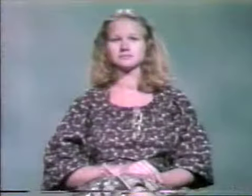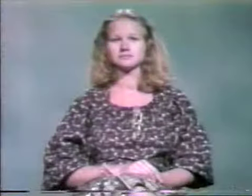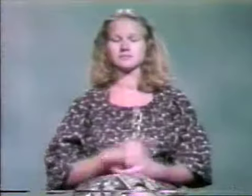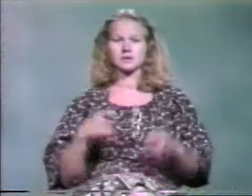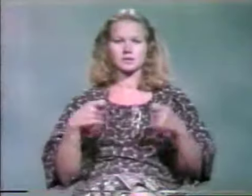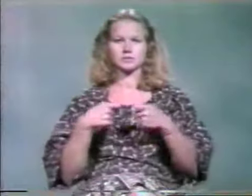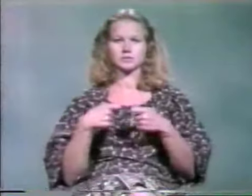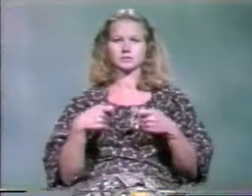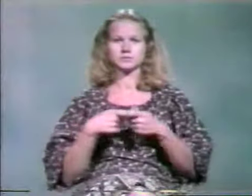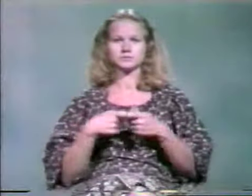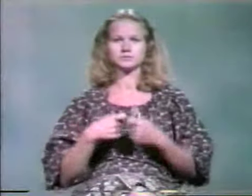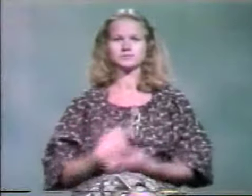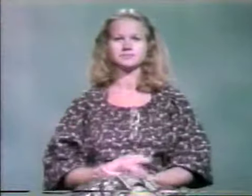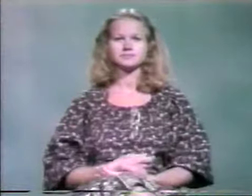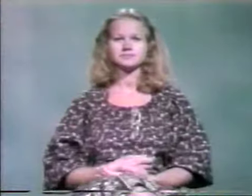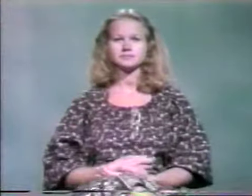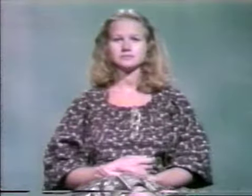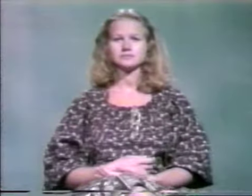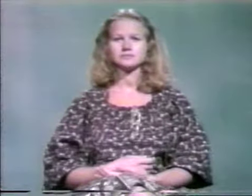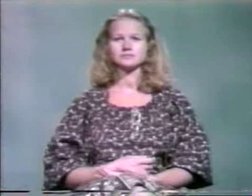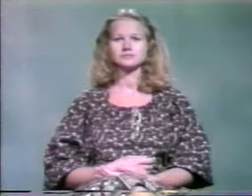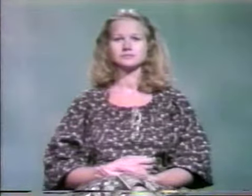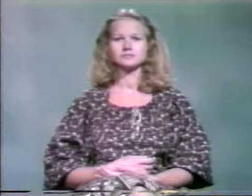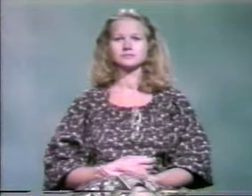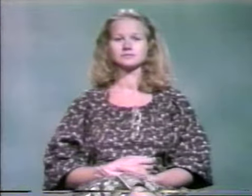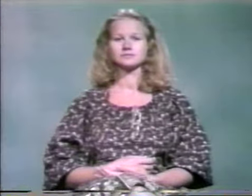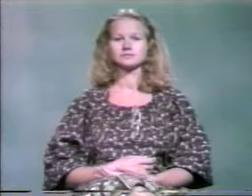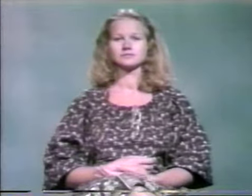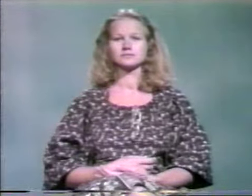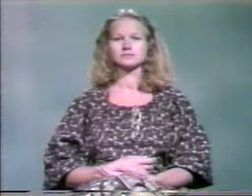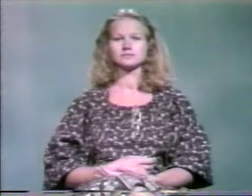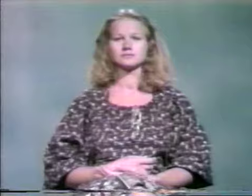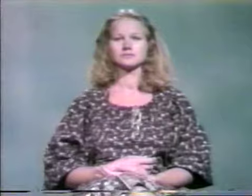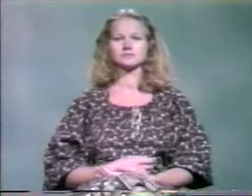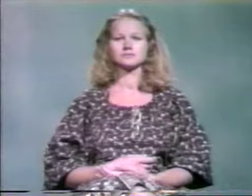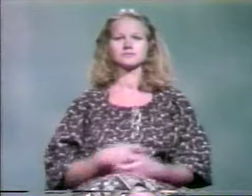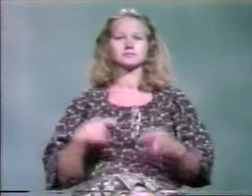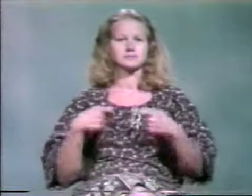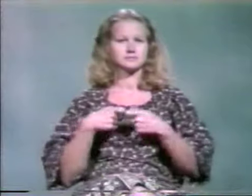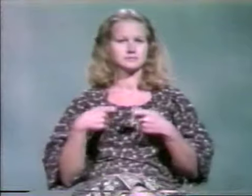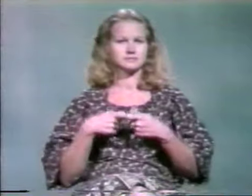boots. In many parts of the country, this sign means electricity.